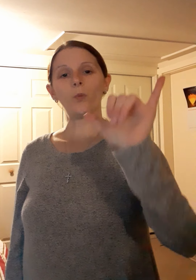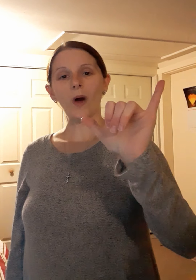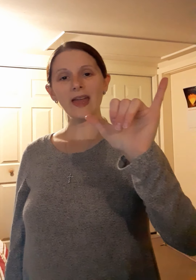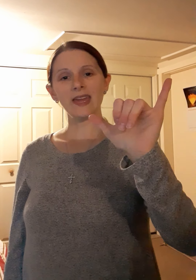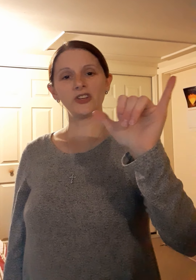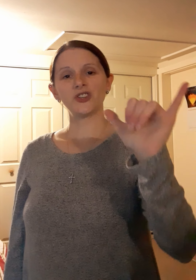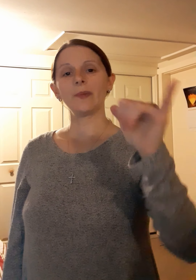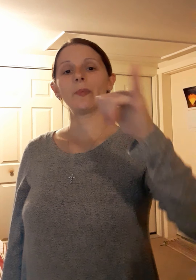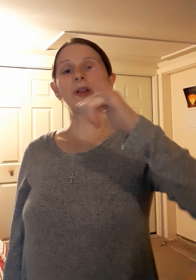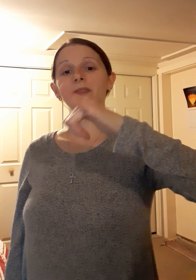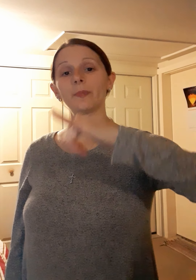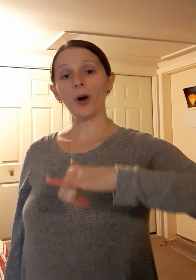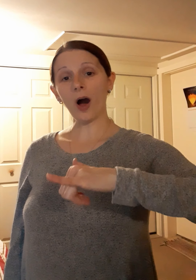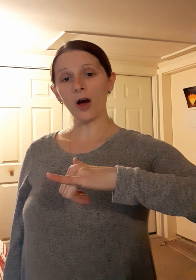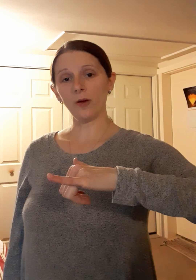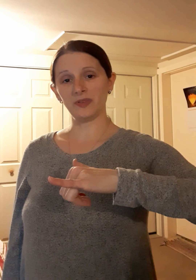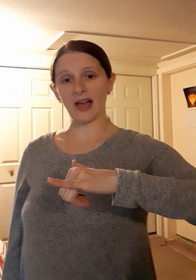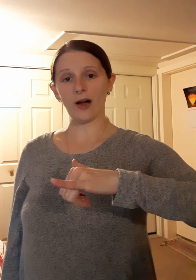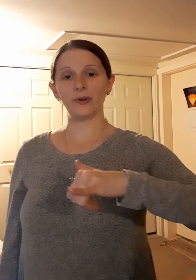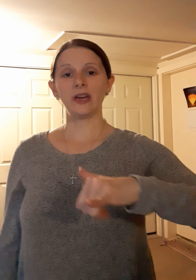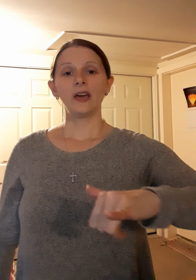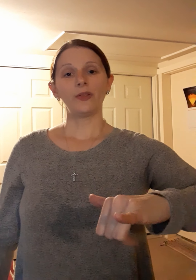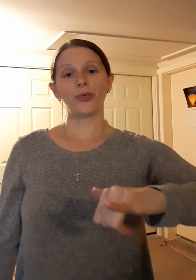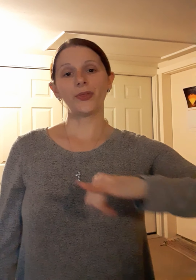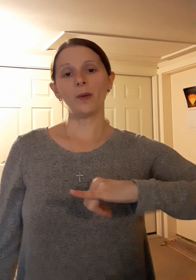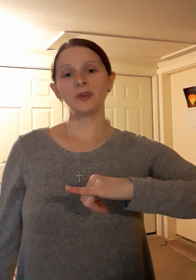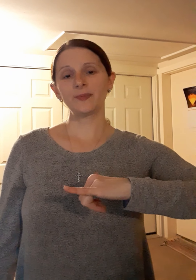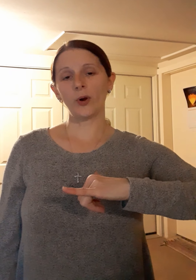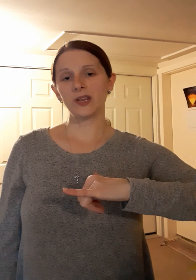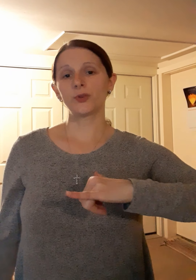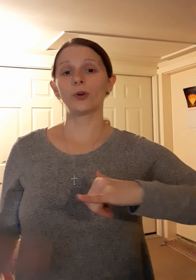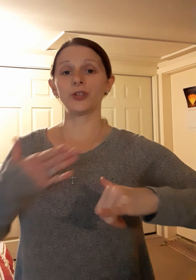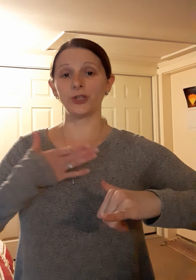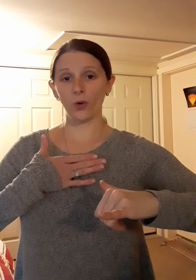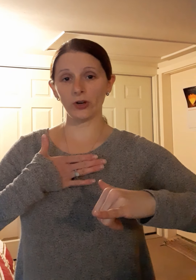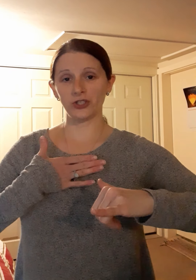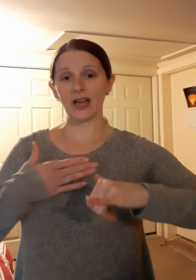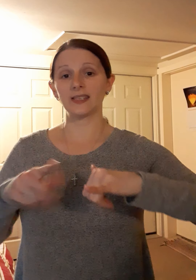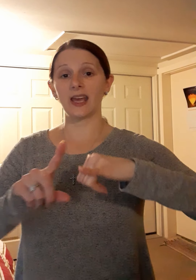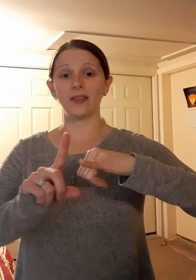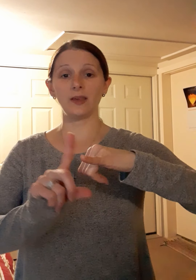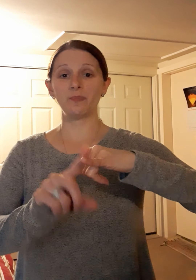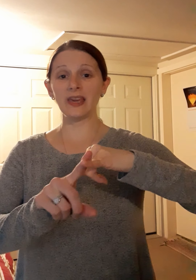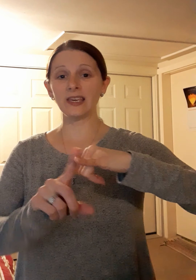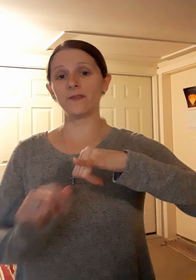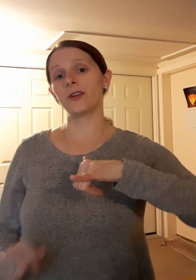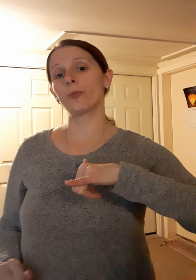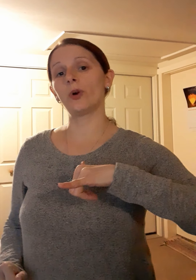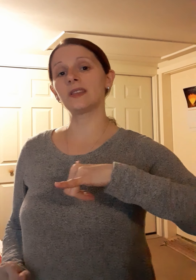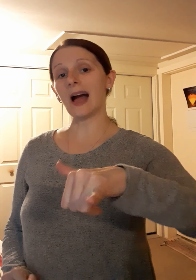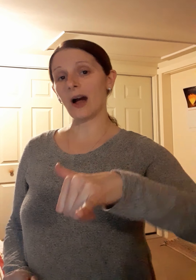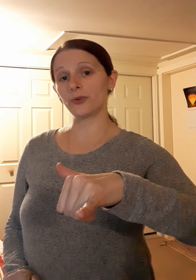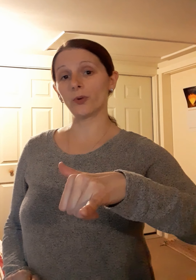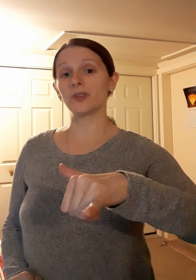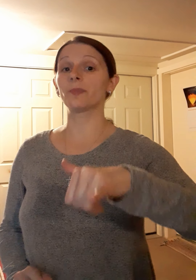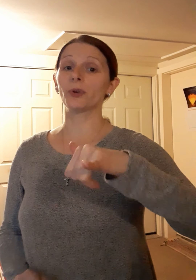Y hand shape, but it's palm down. The thumb is pointing towards your chest, and the pinky finger points out towards the